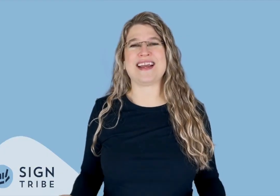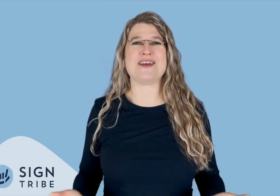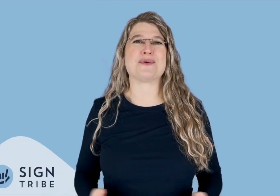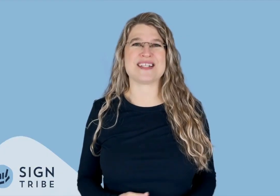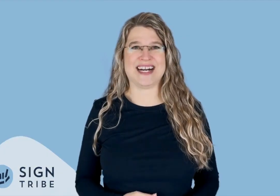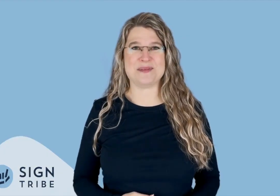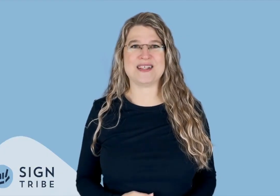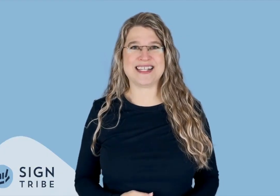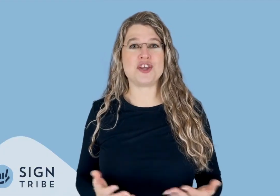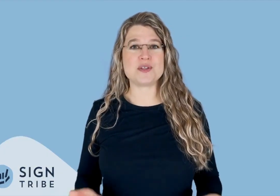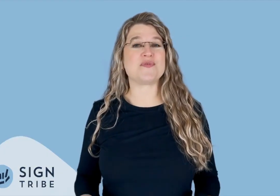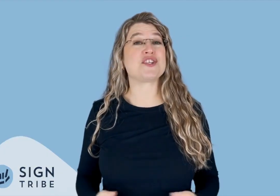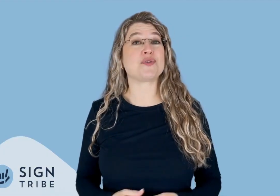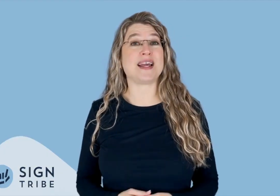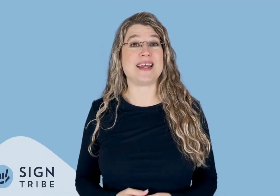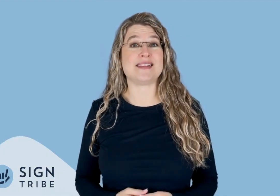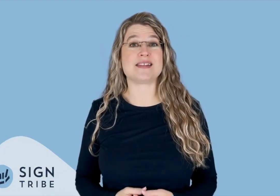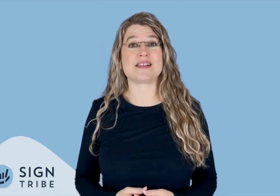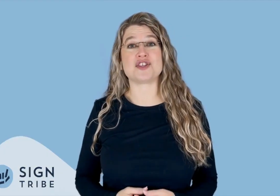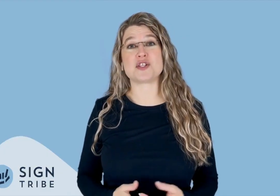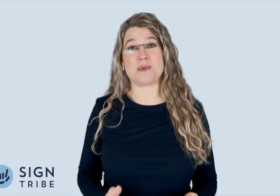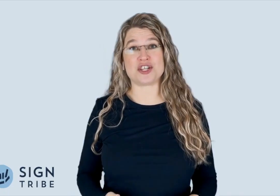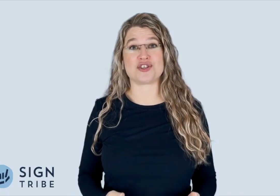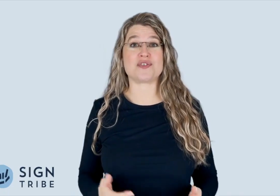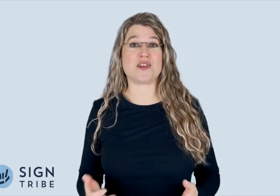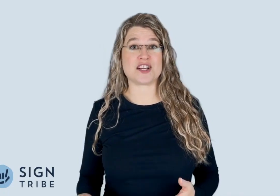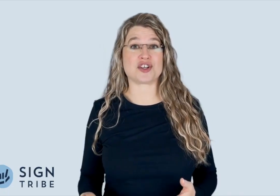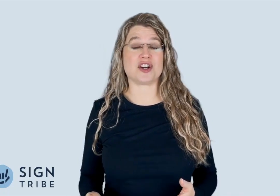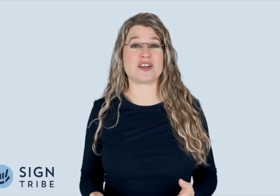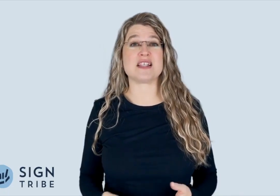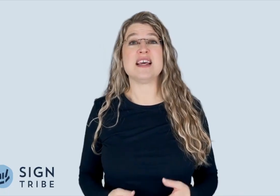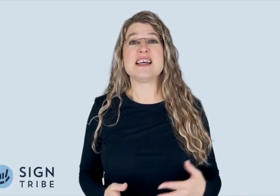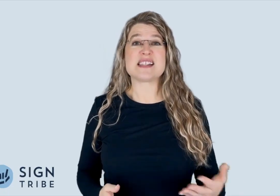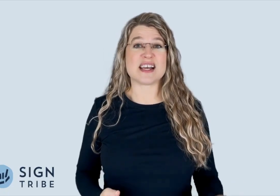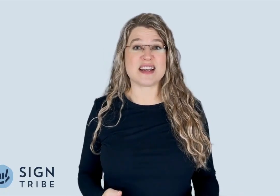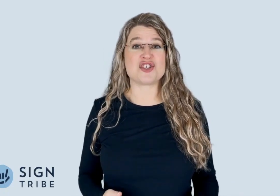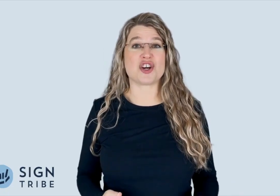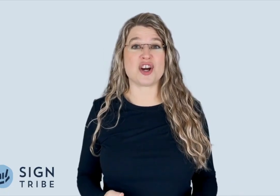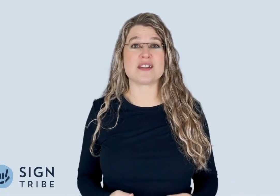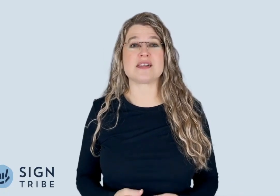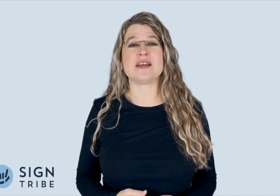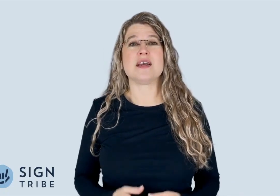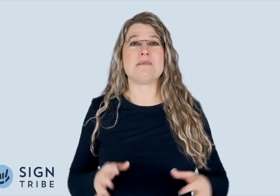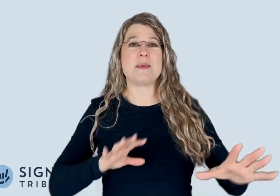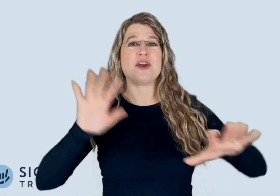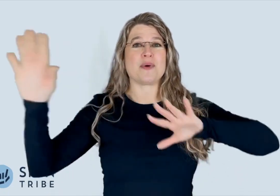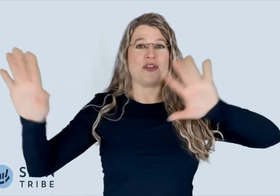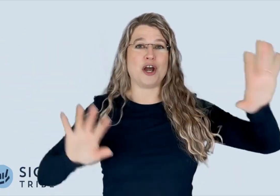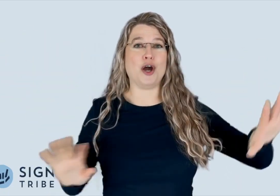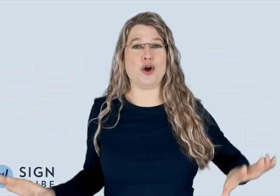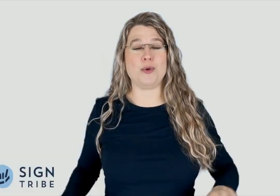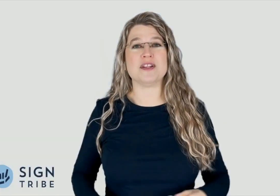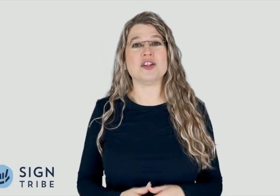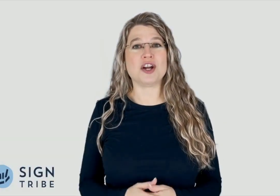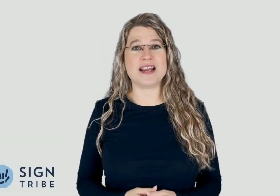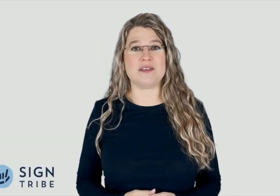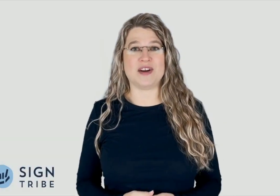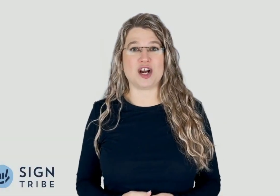or time. Use visual aids such as pictures, flashcards, sign charts, maybe around the home and learning environment